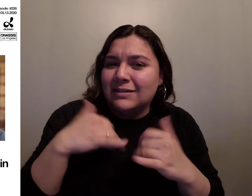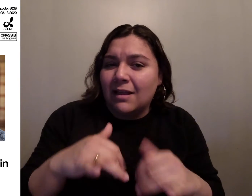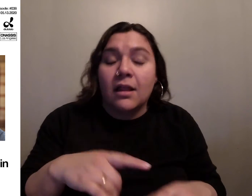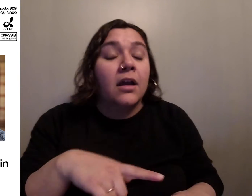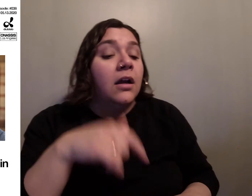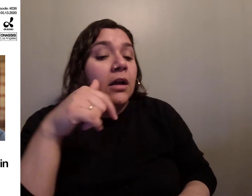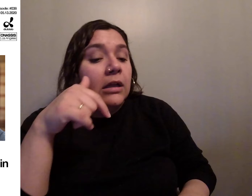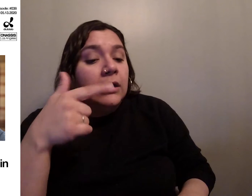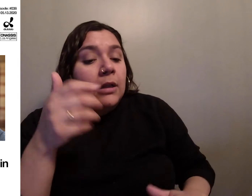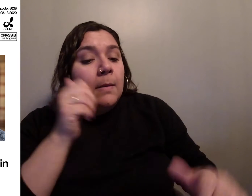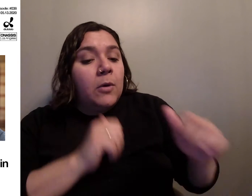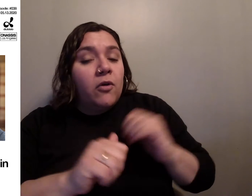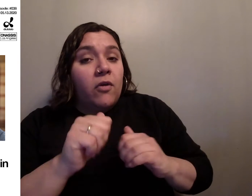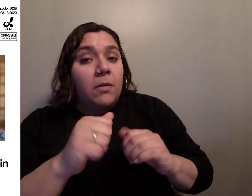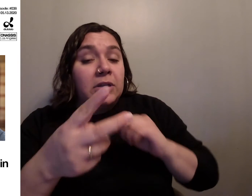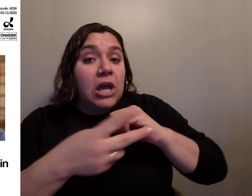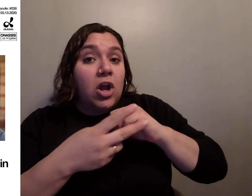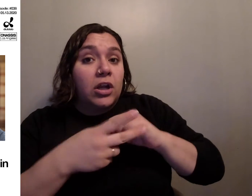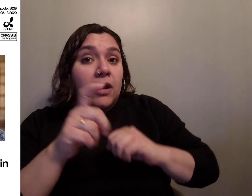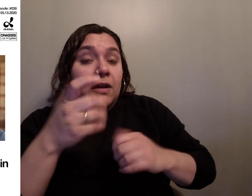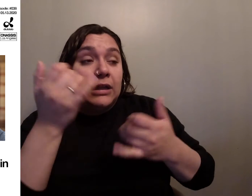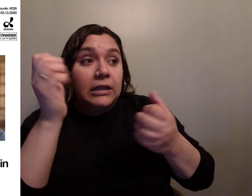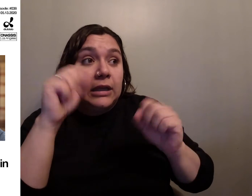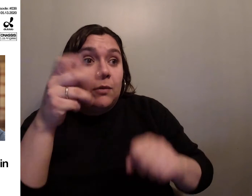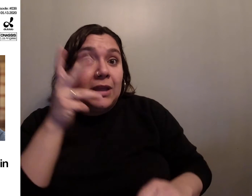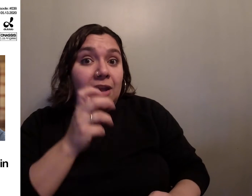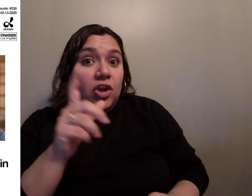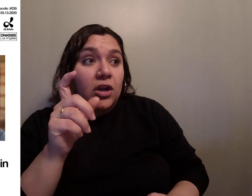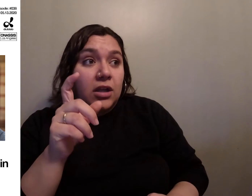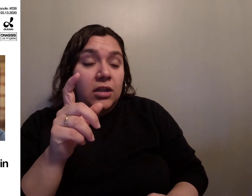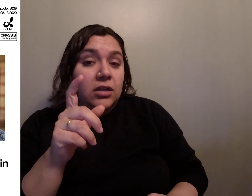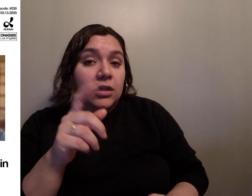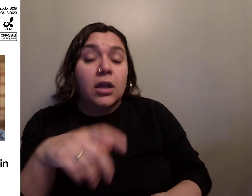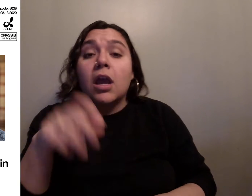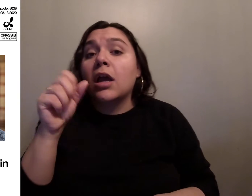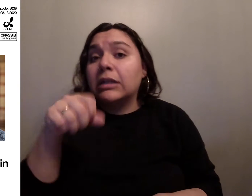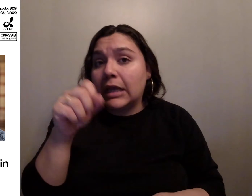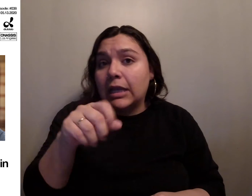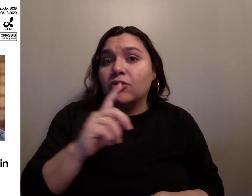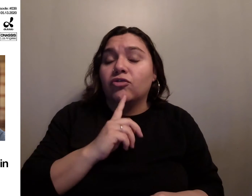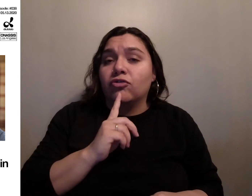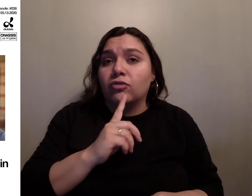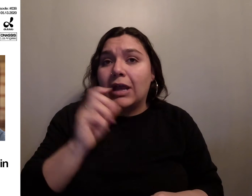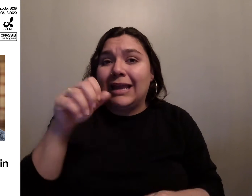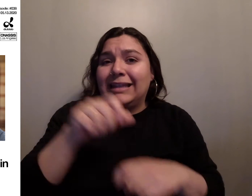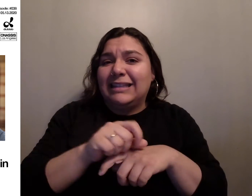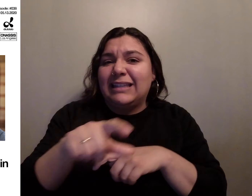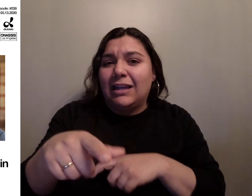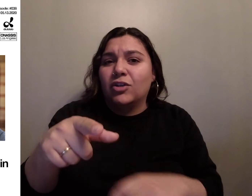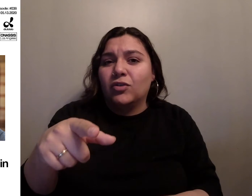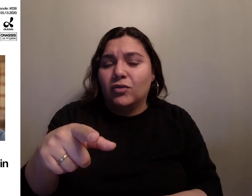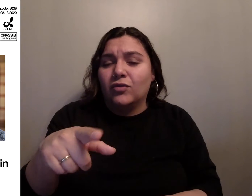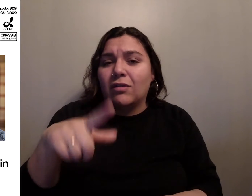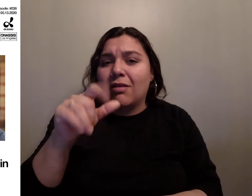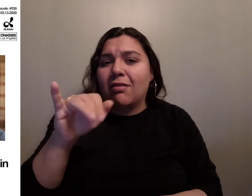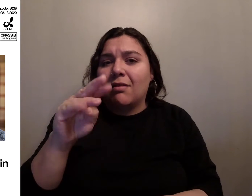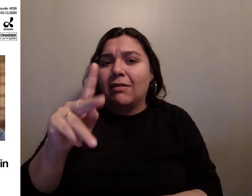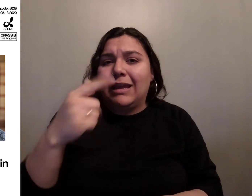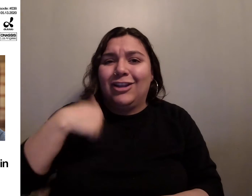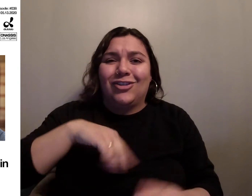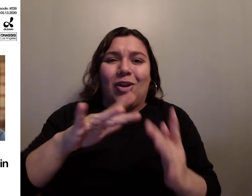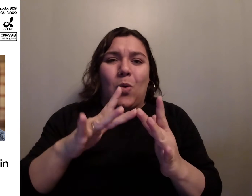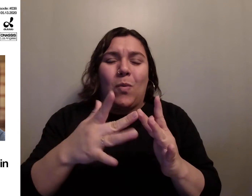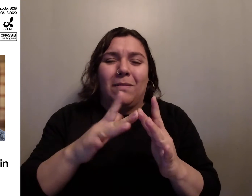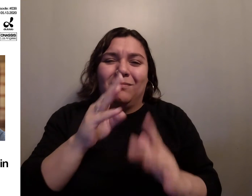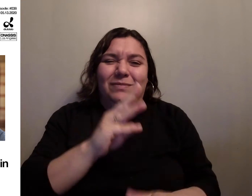still here with you. Is this performance archived? Can we hear it? Yeah,